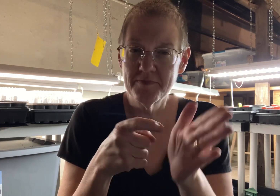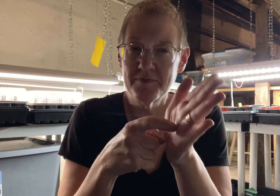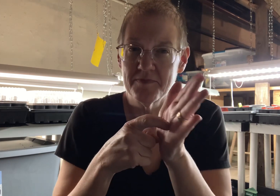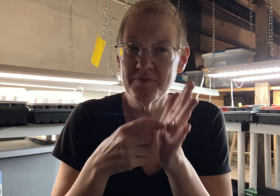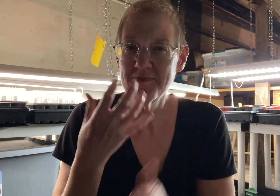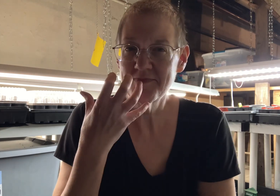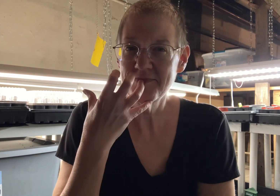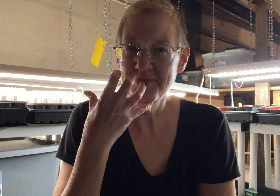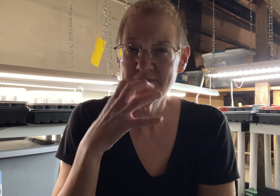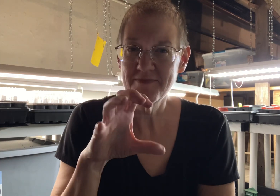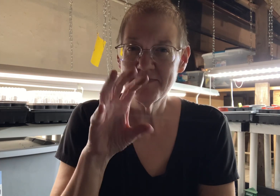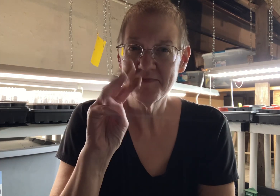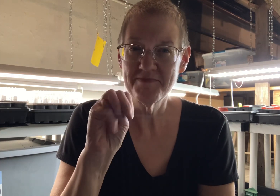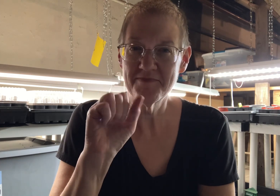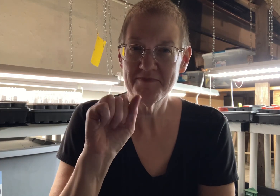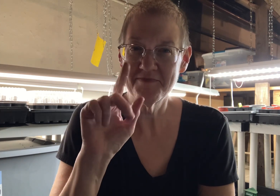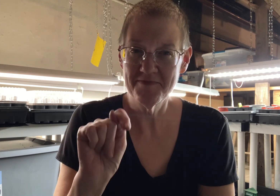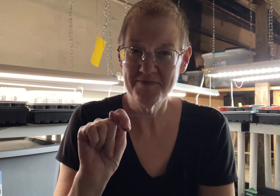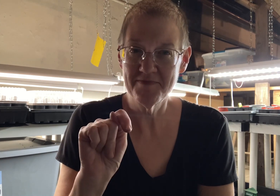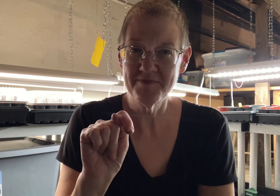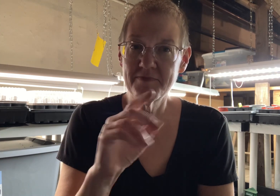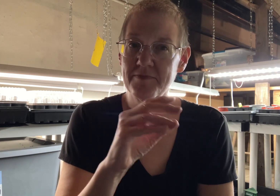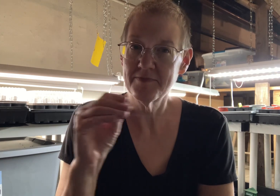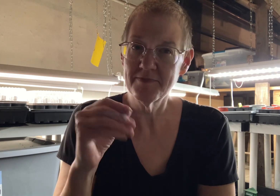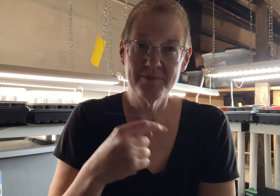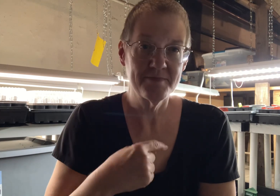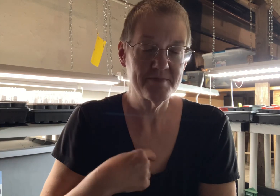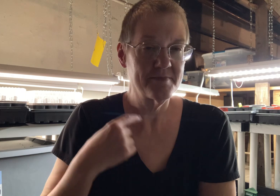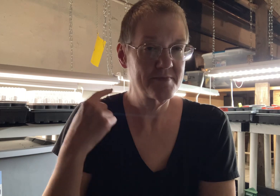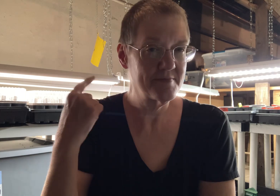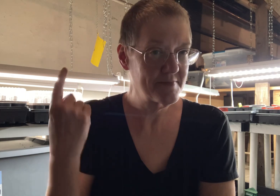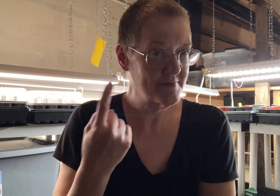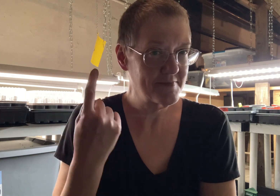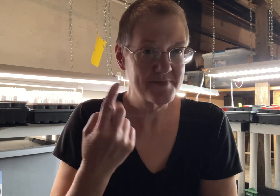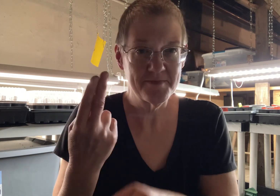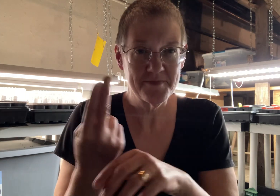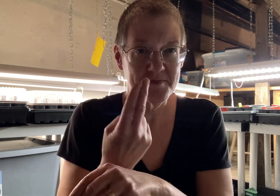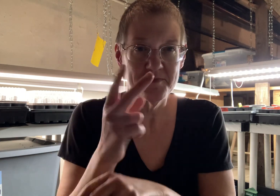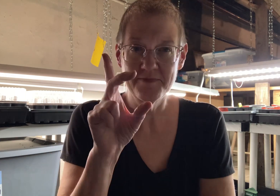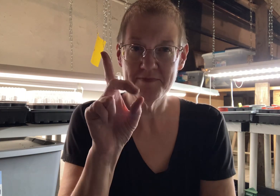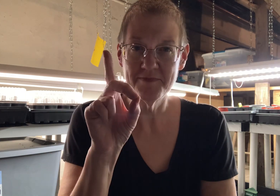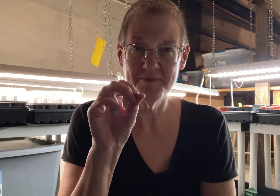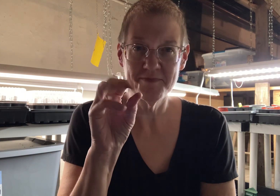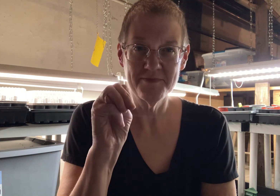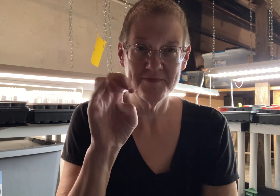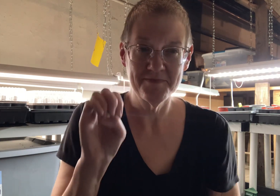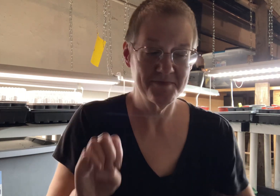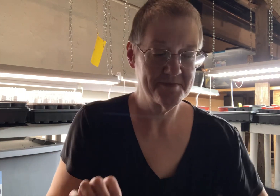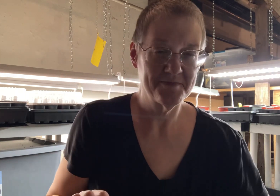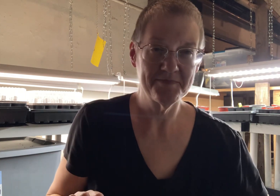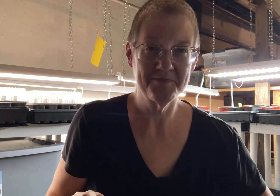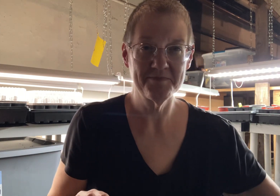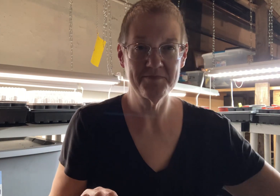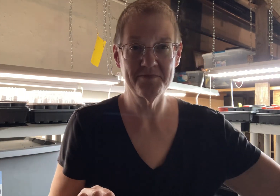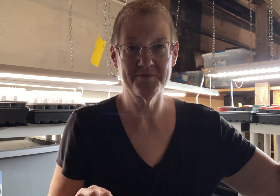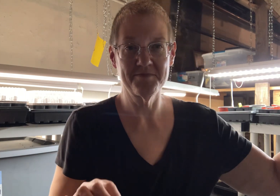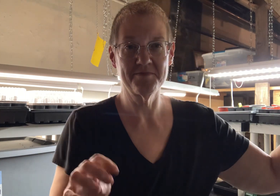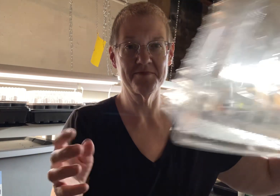run 60 to 65, so I will use a heat mat. And I always top my seeds with